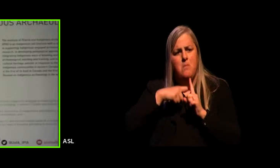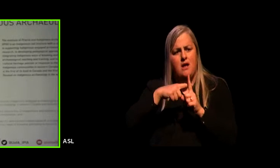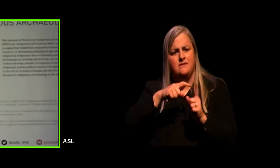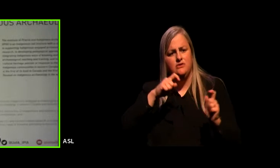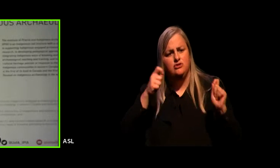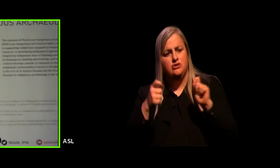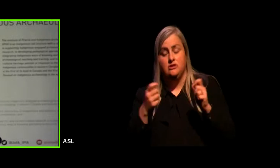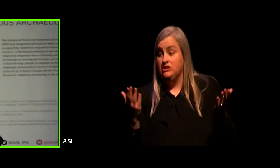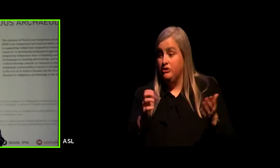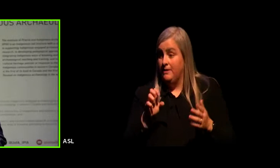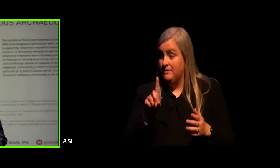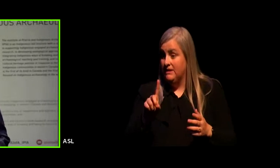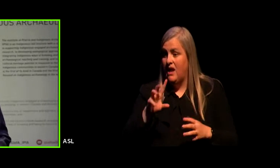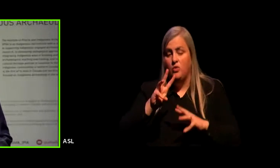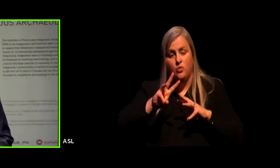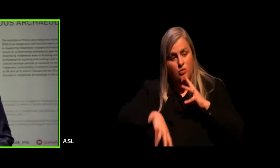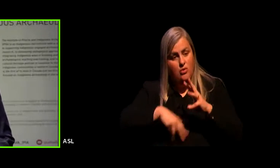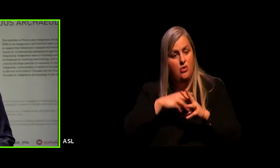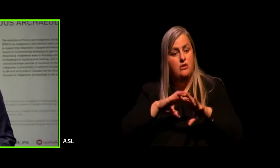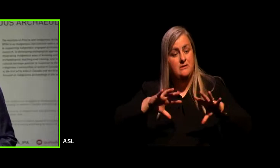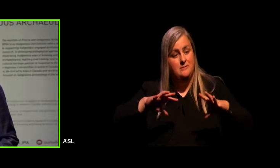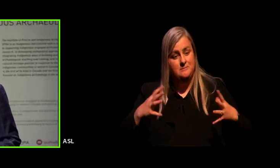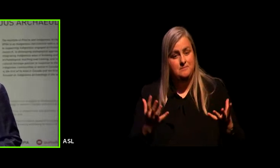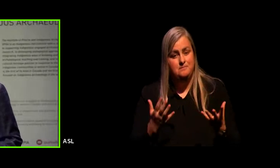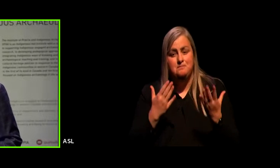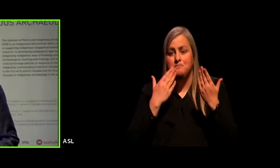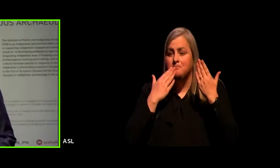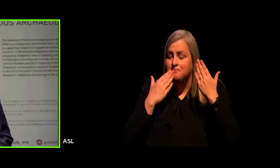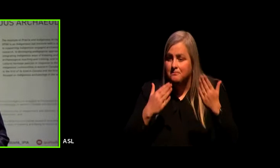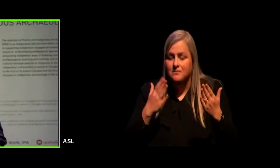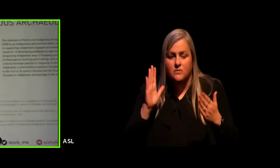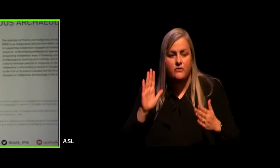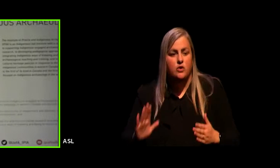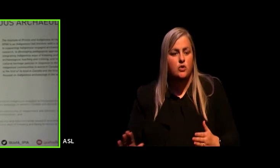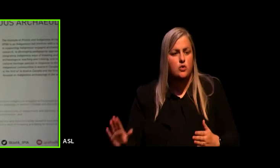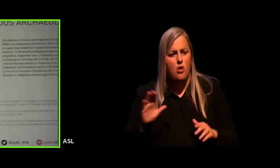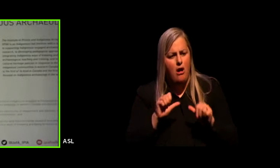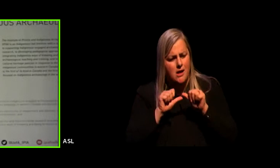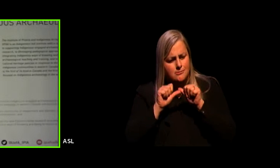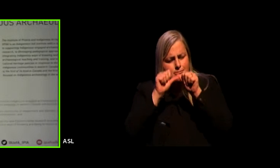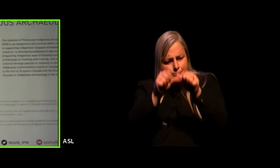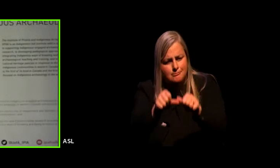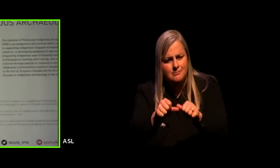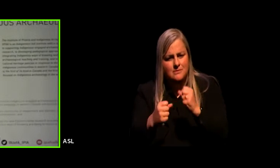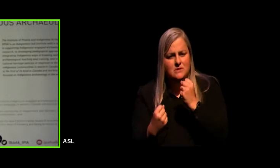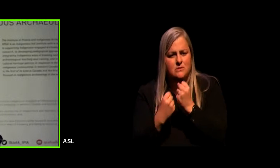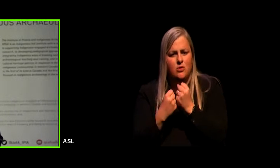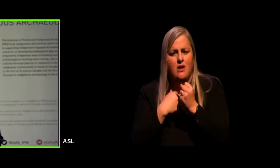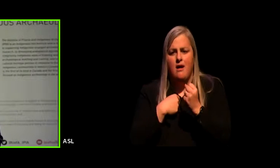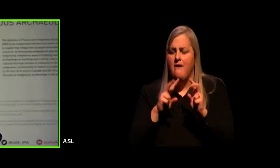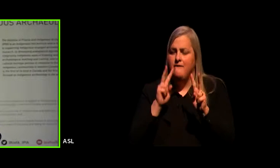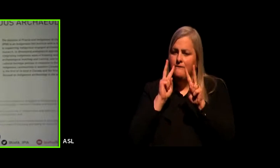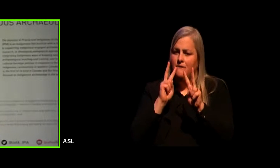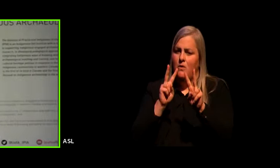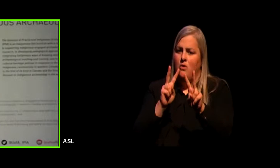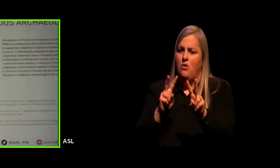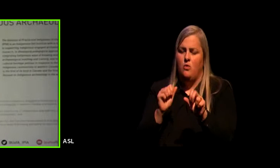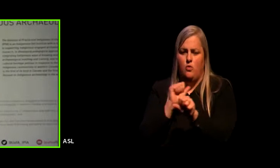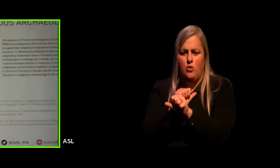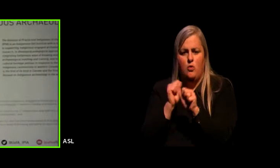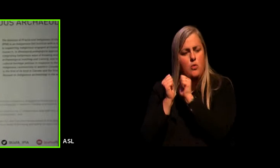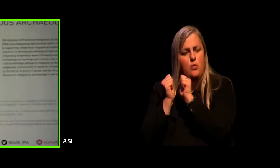the world. So thank you for your steadfast support, and I look forward to continuing to work with you to achieve our shared